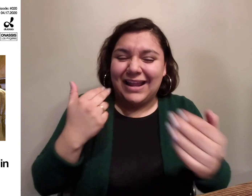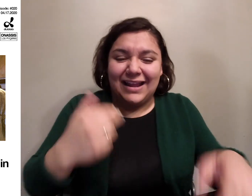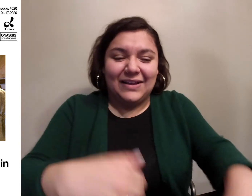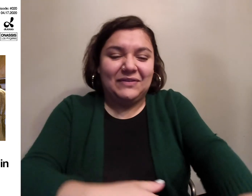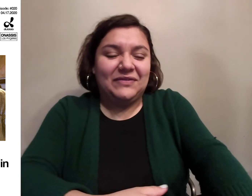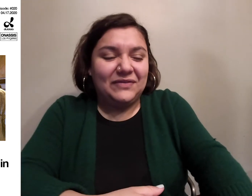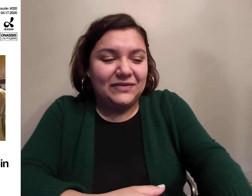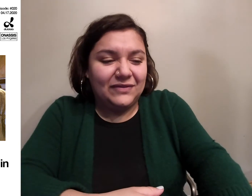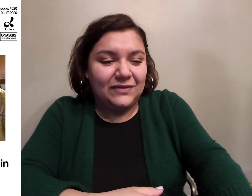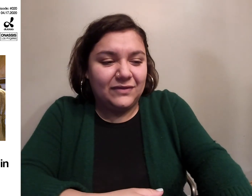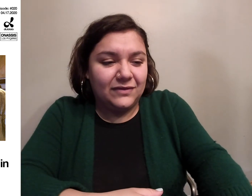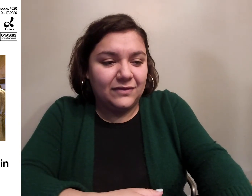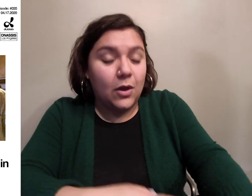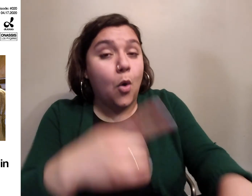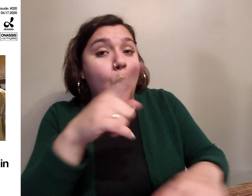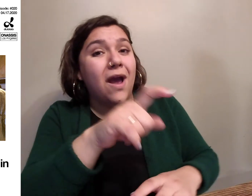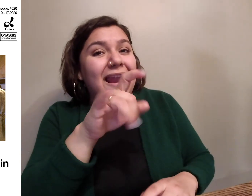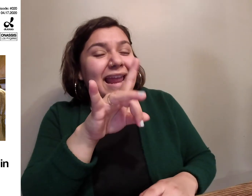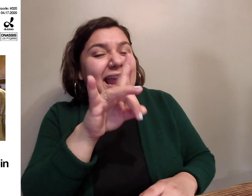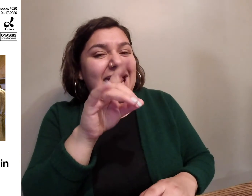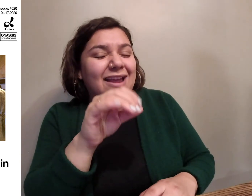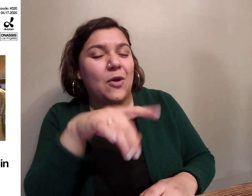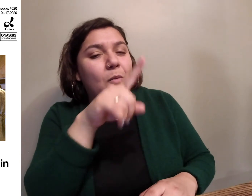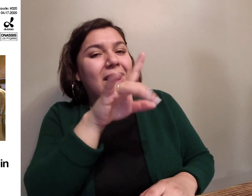1-800 Minjin Lee, and you'll have